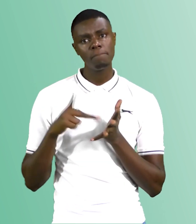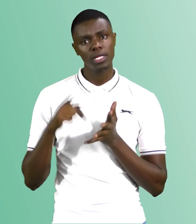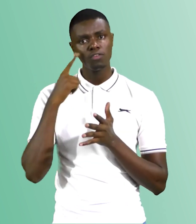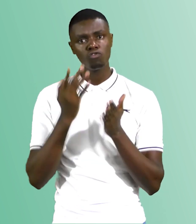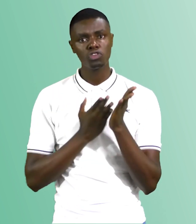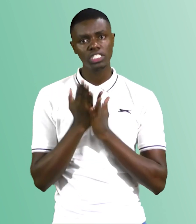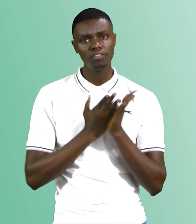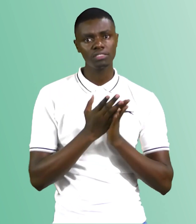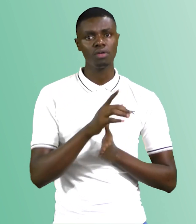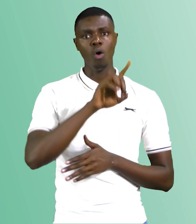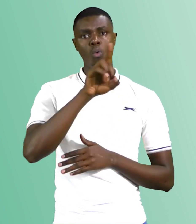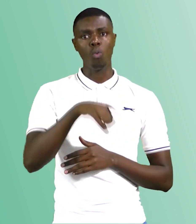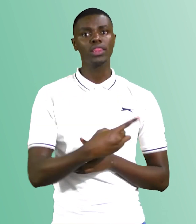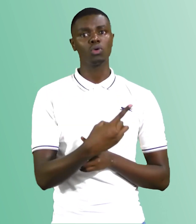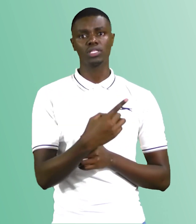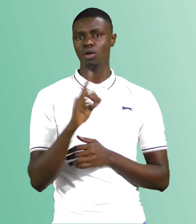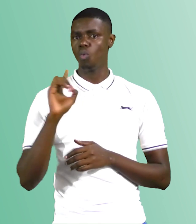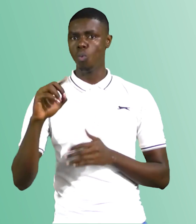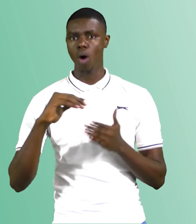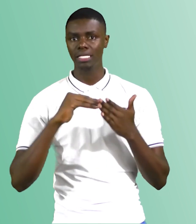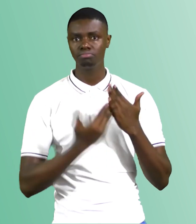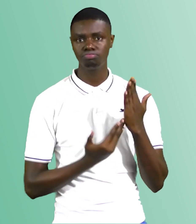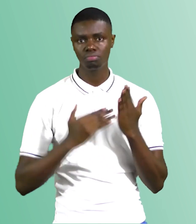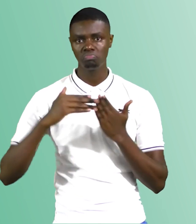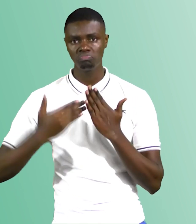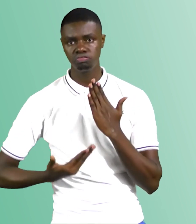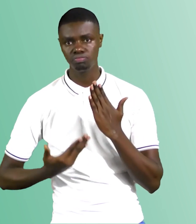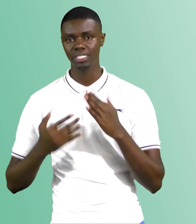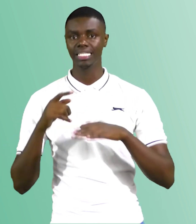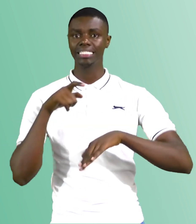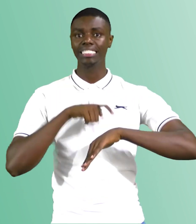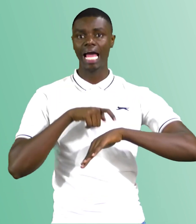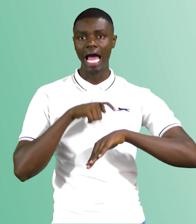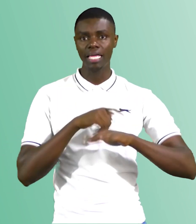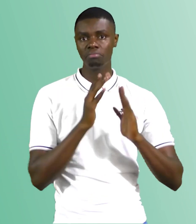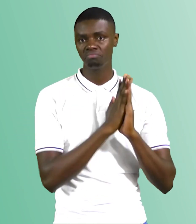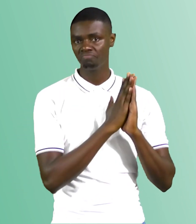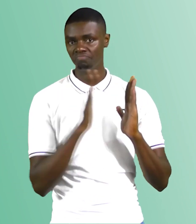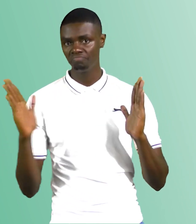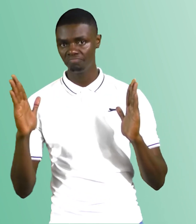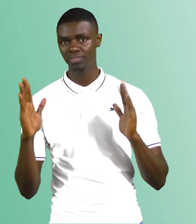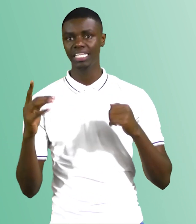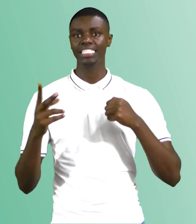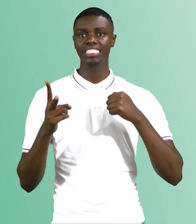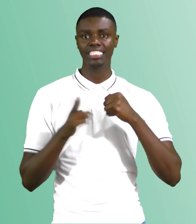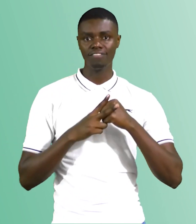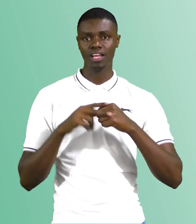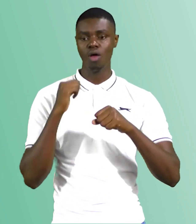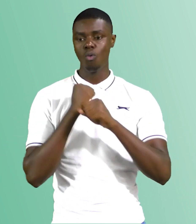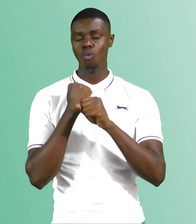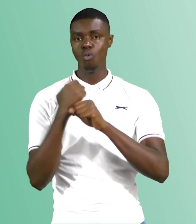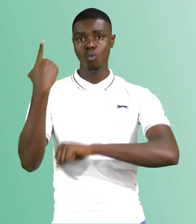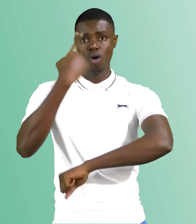charges for this service are 1,000 per transcript. The timeline for this service is 7 working days.